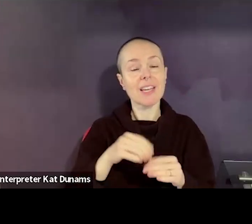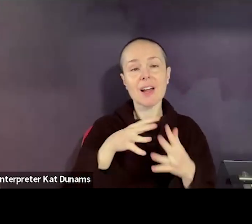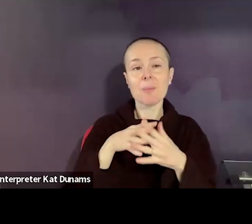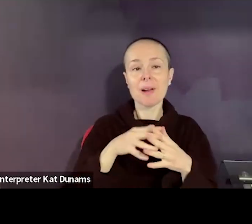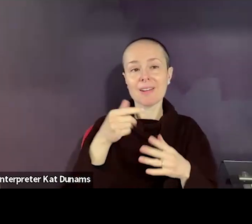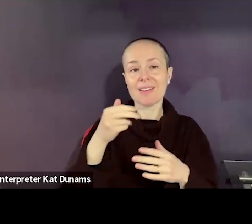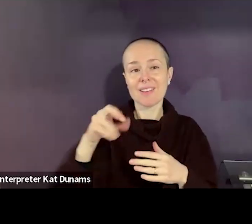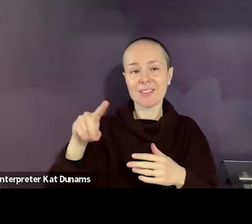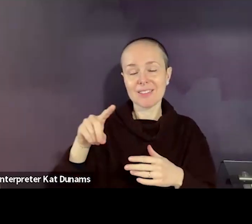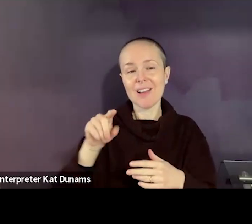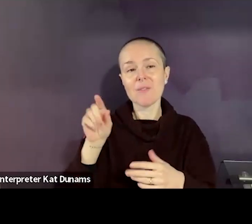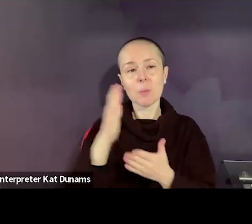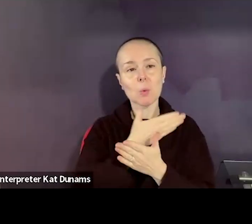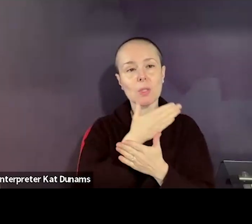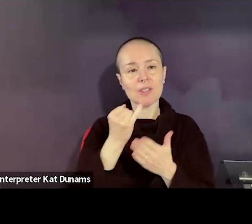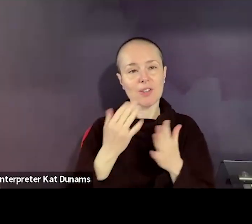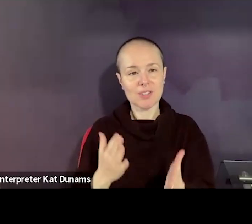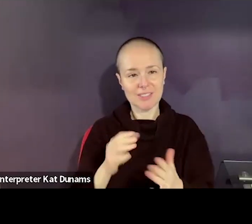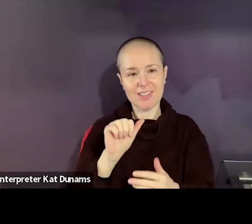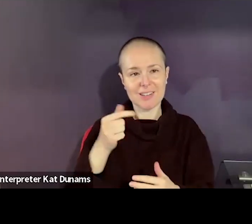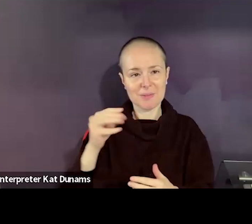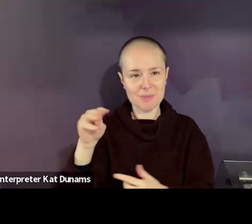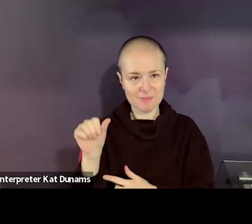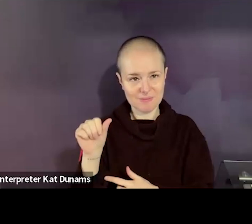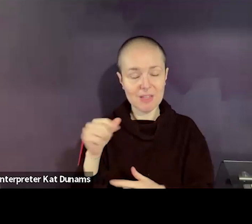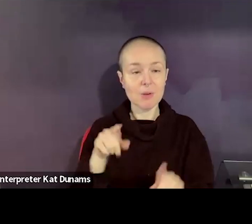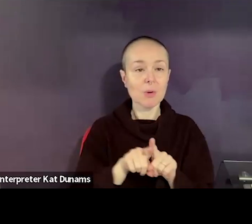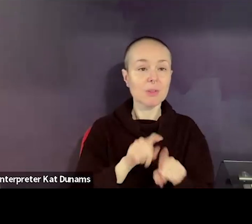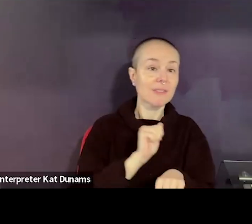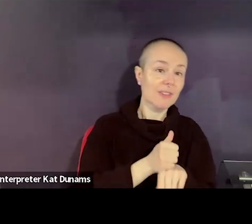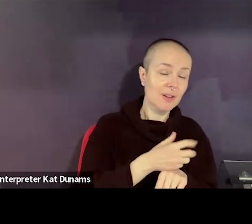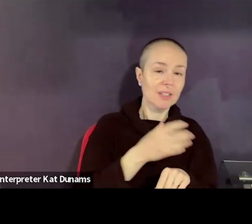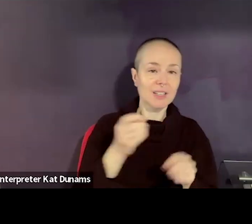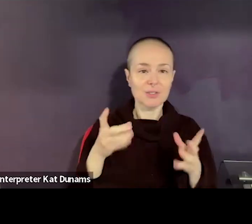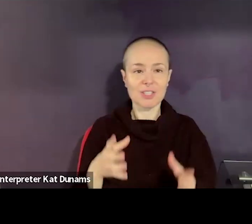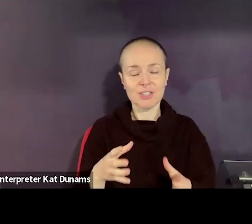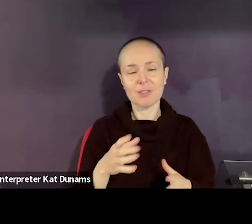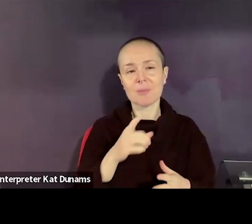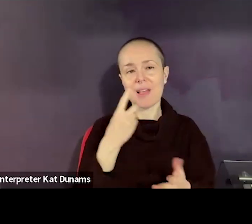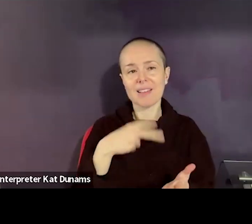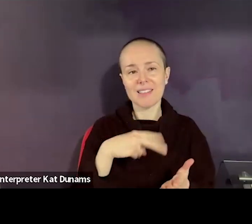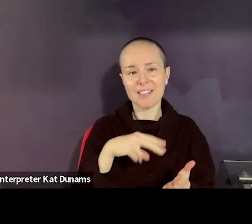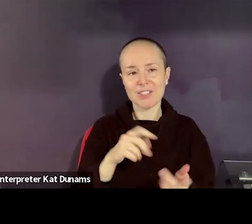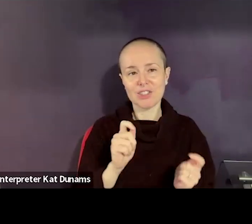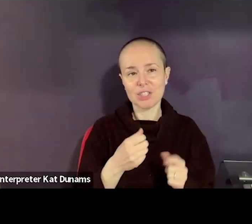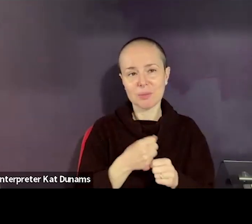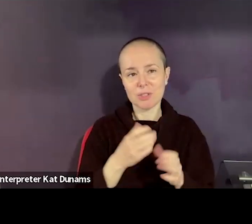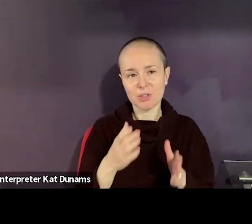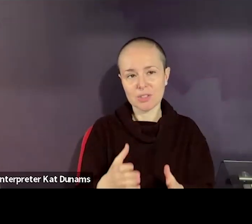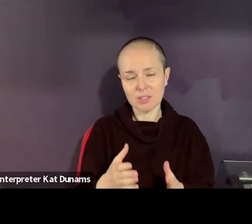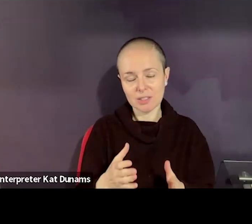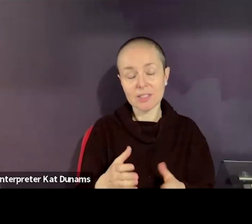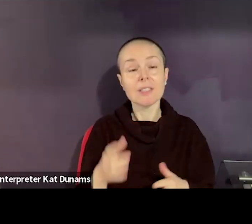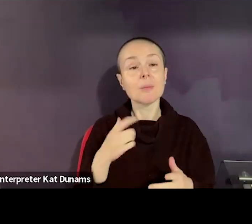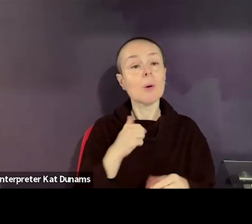or AGMA, as a lot of people know it. And I'm also the founder and director of Black Dance Changemakers. My work lives at the intersection of performance